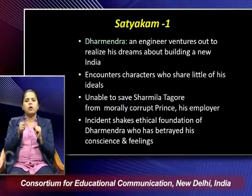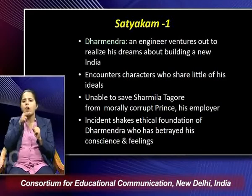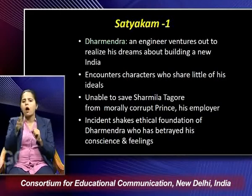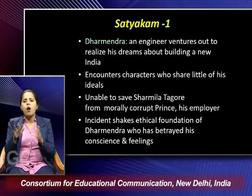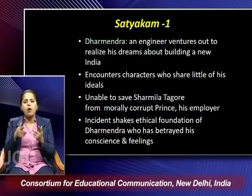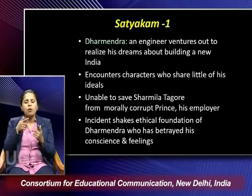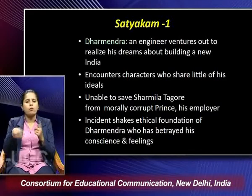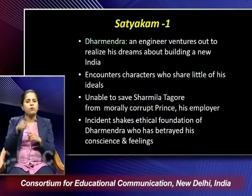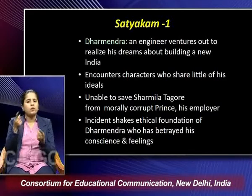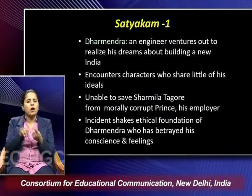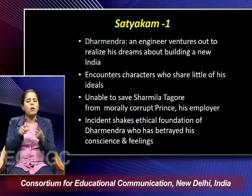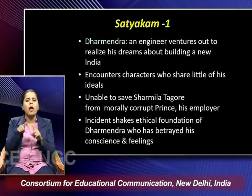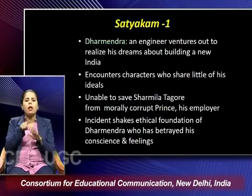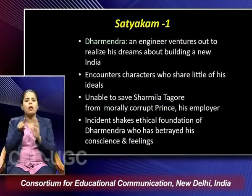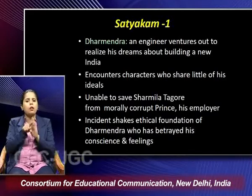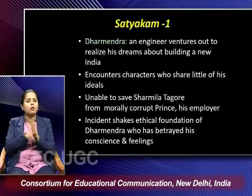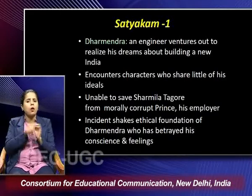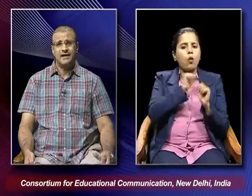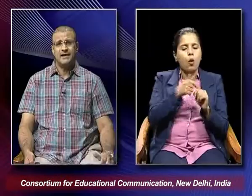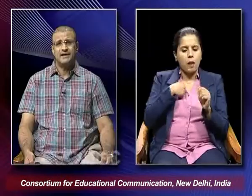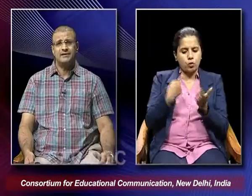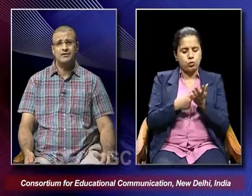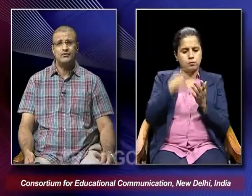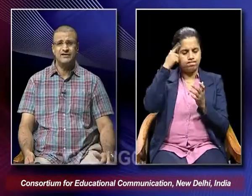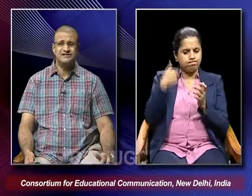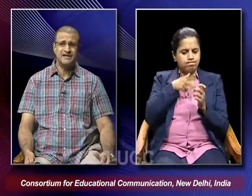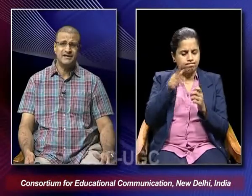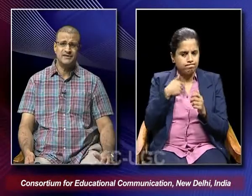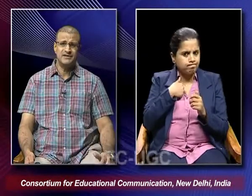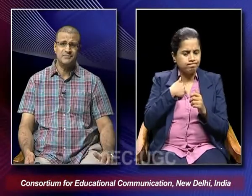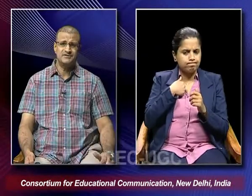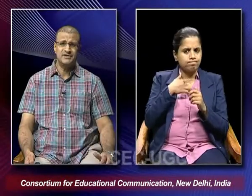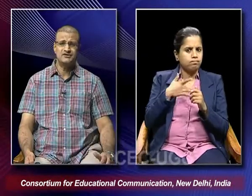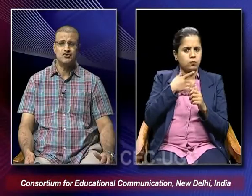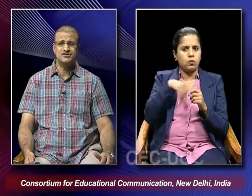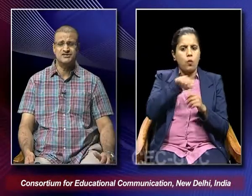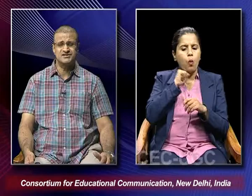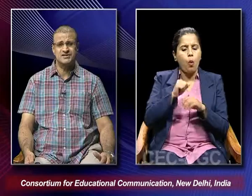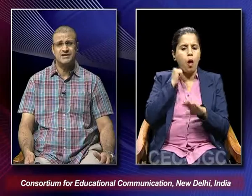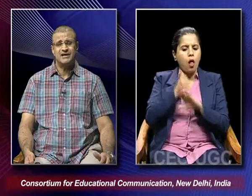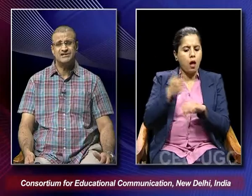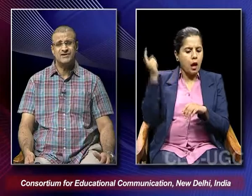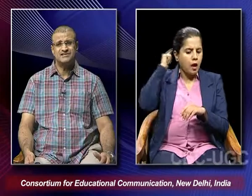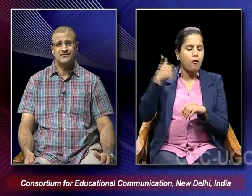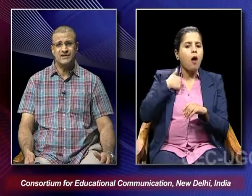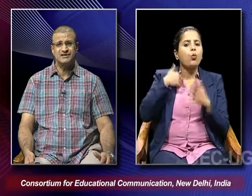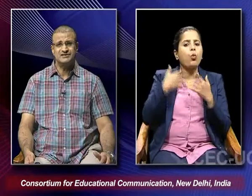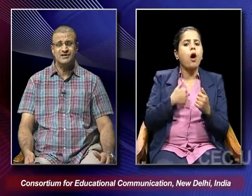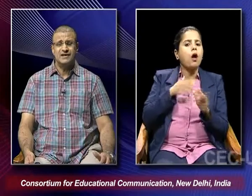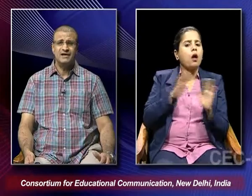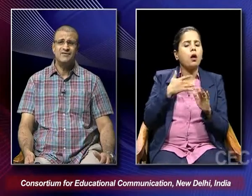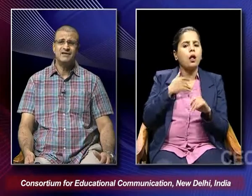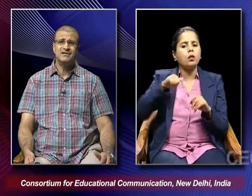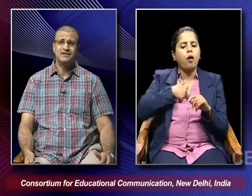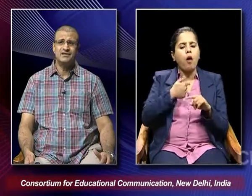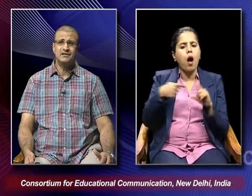shakes the ethical foundations of Dharmendra, and who feels that he had betrayed his conscience as well as the feelings.